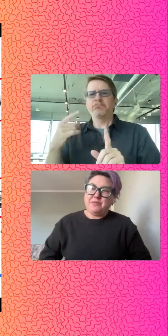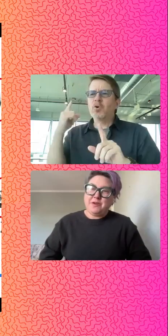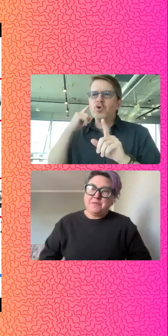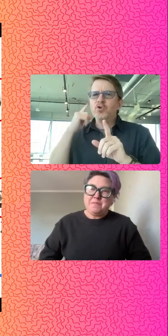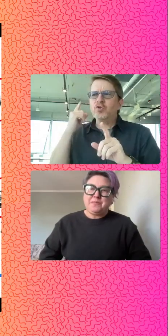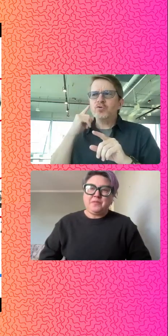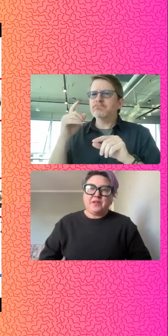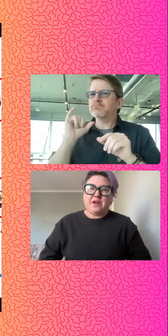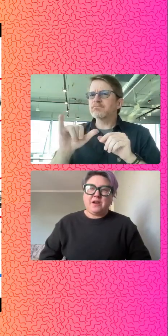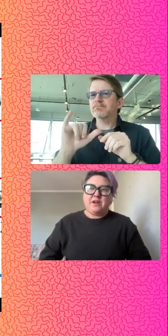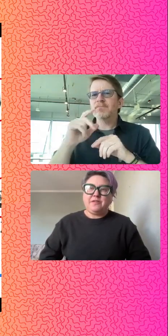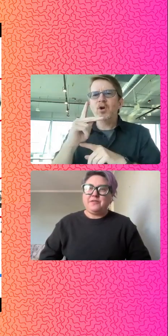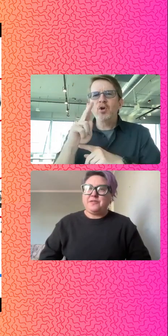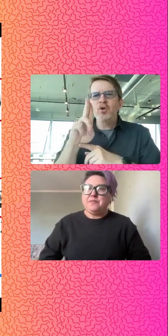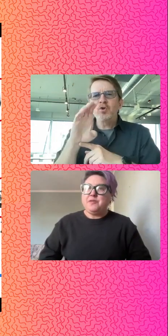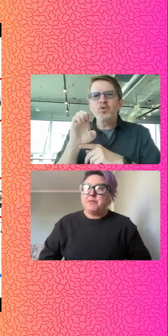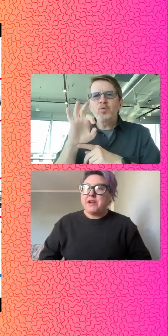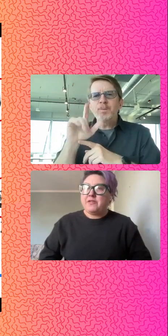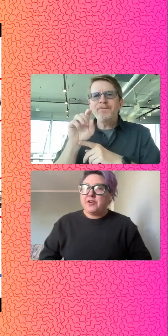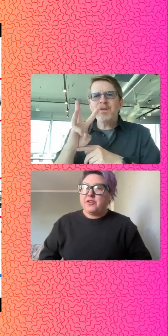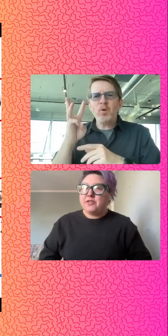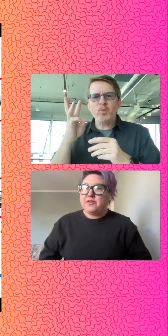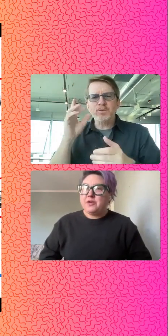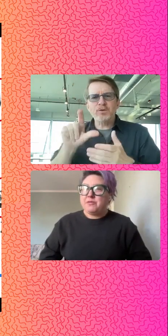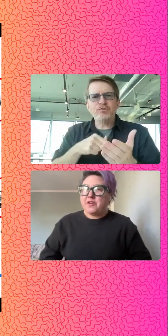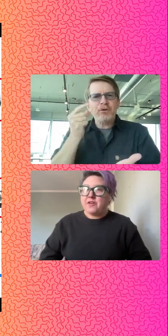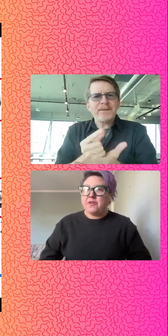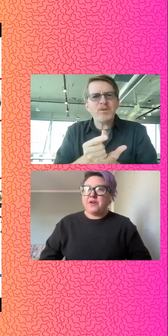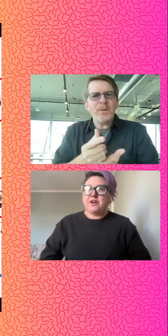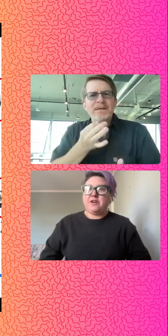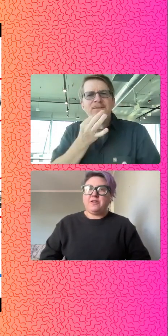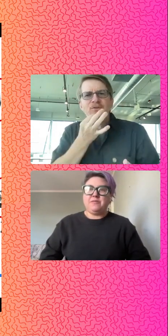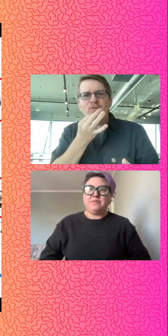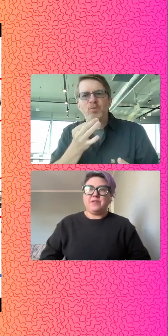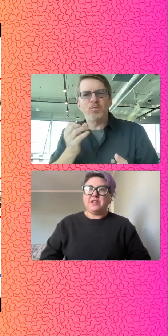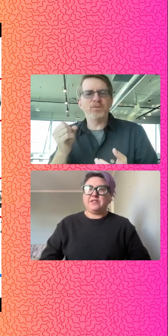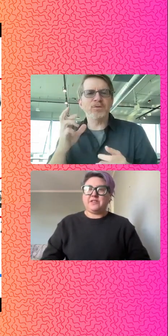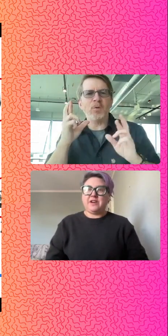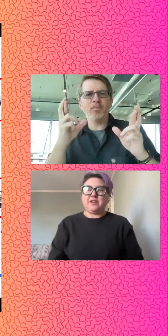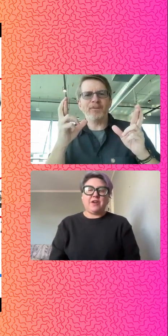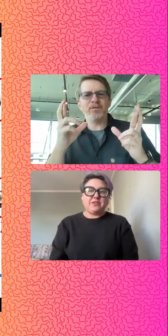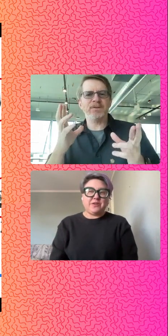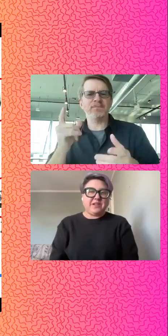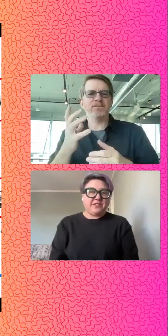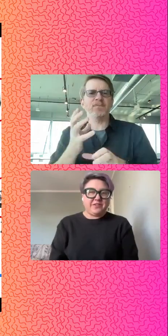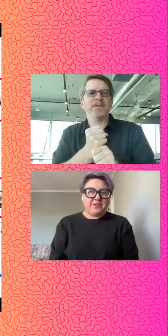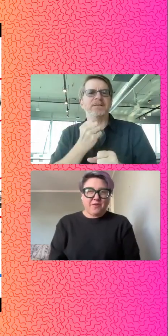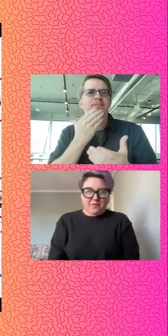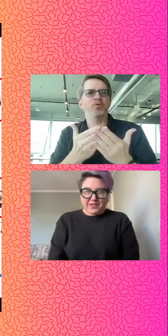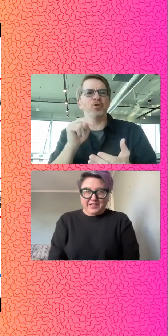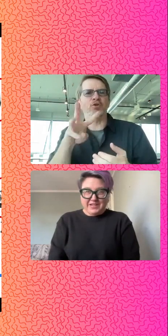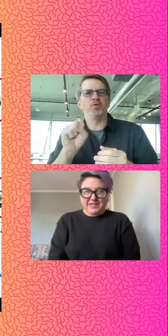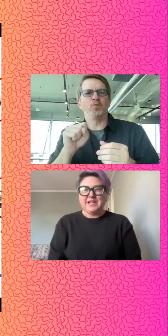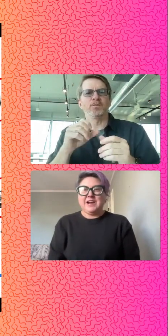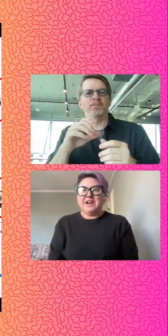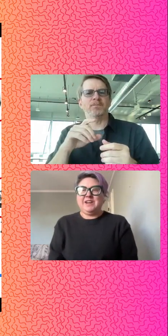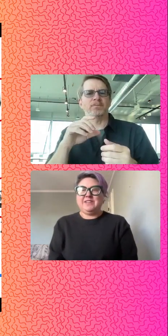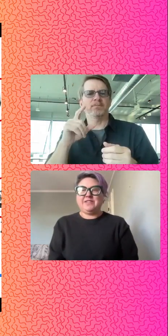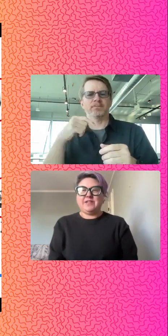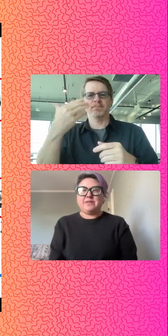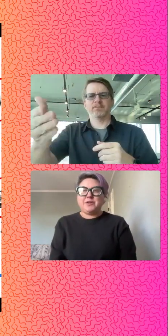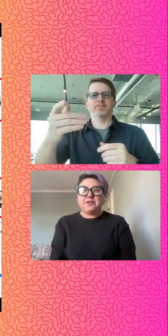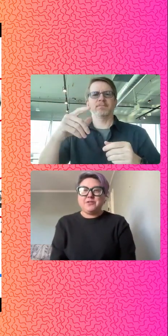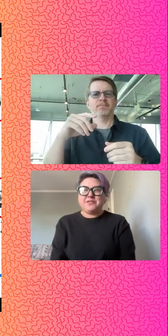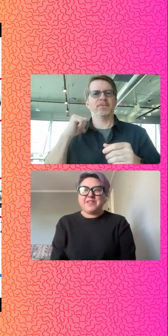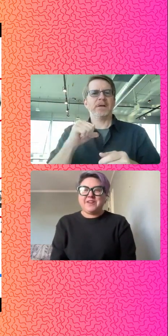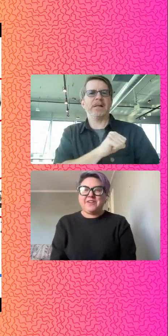of Kubeflow. You might have heard of Kubeflow. It's graduating soon, hopefully.